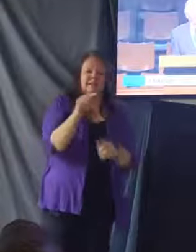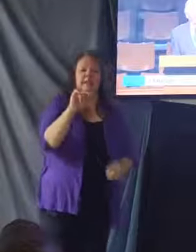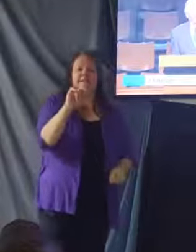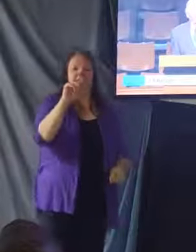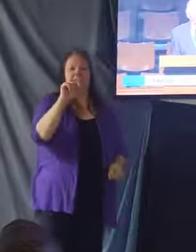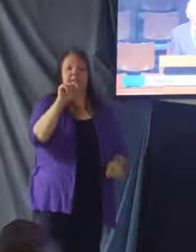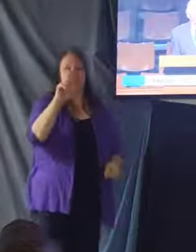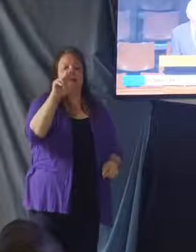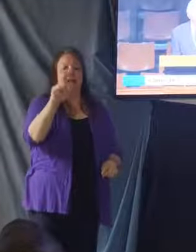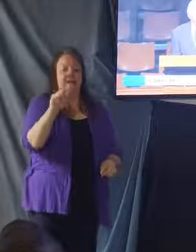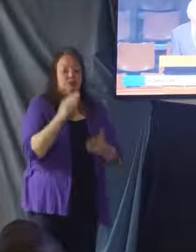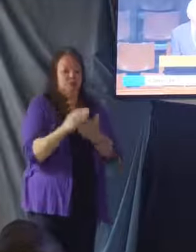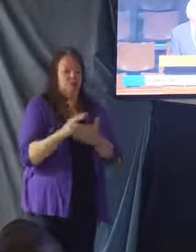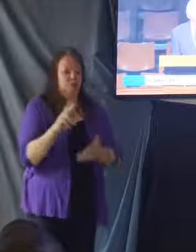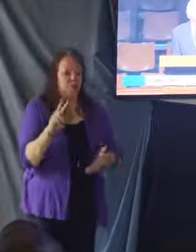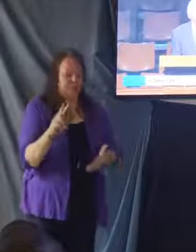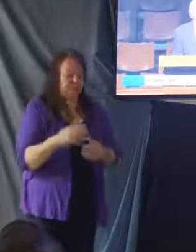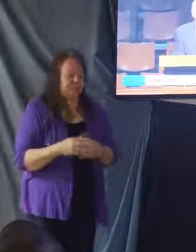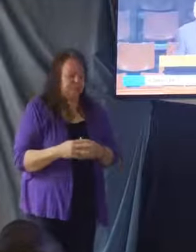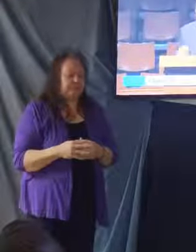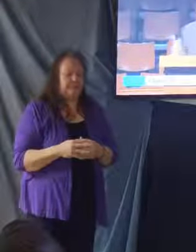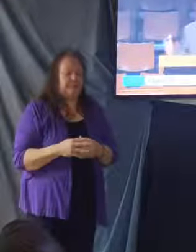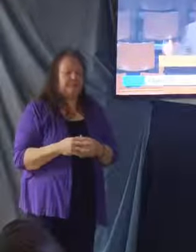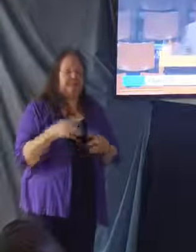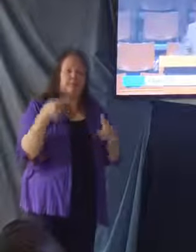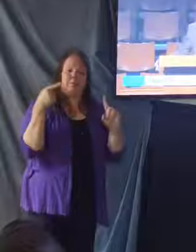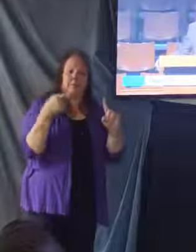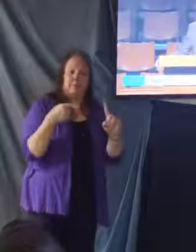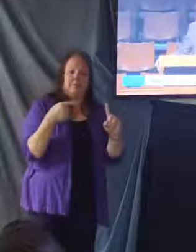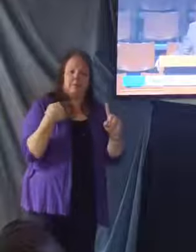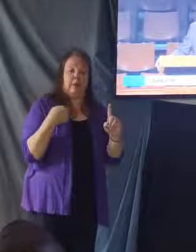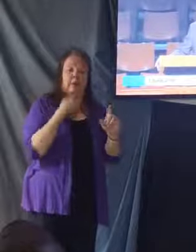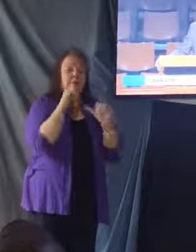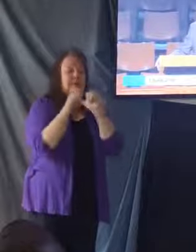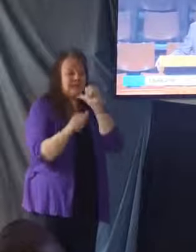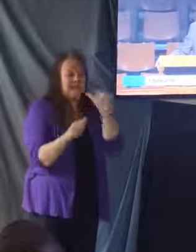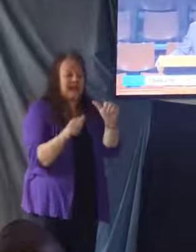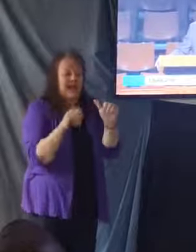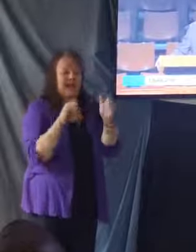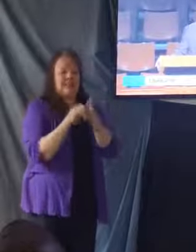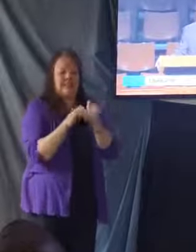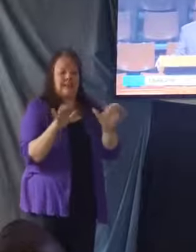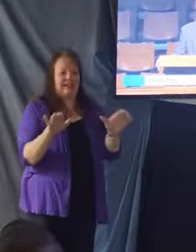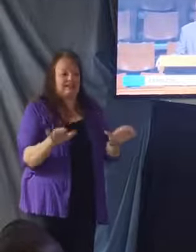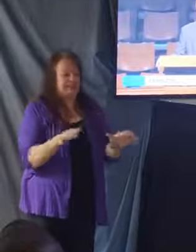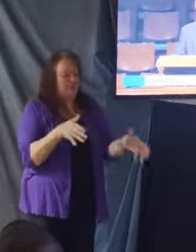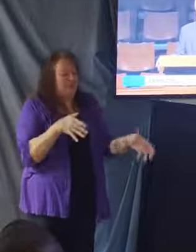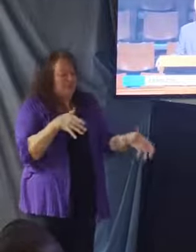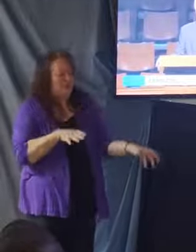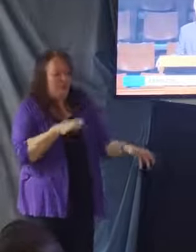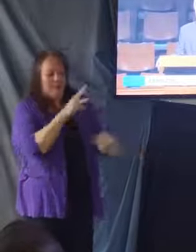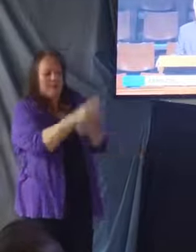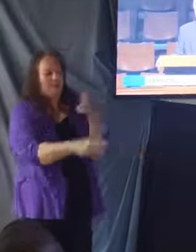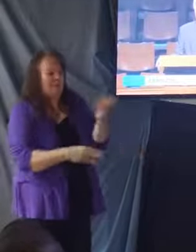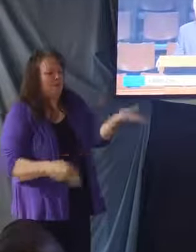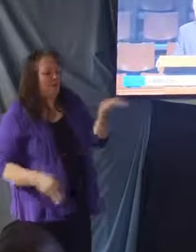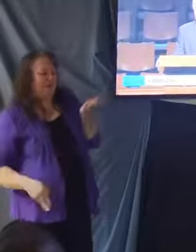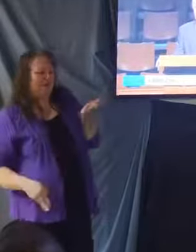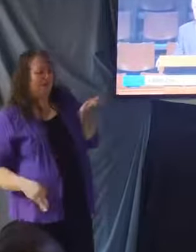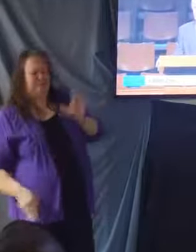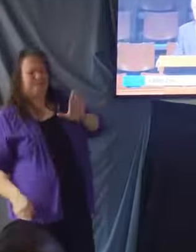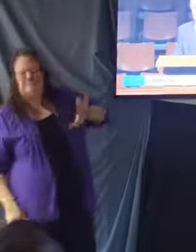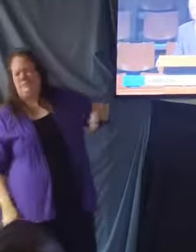Titus. That's what he's talking about. When he says, we deny ungodliness and worldly desires. The